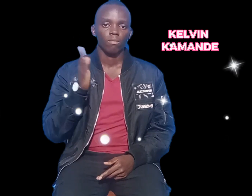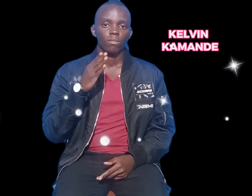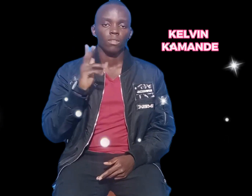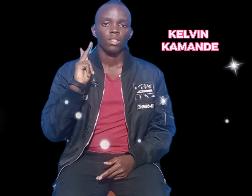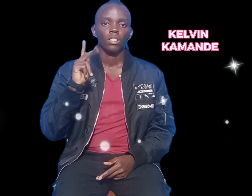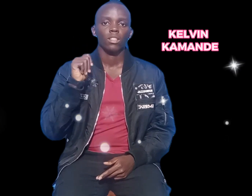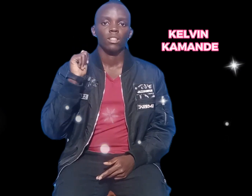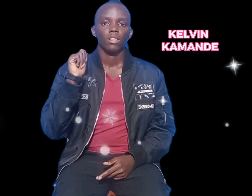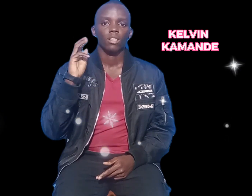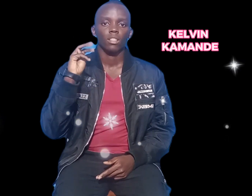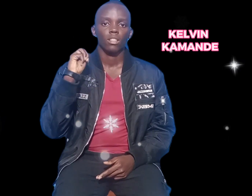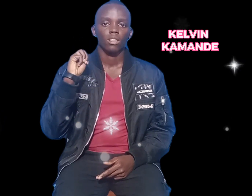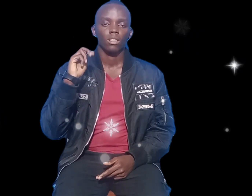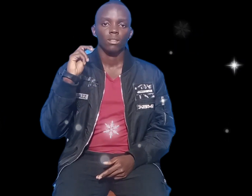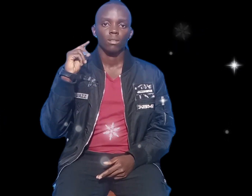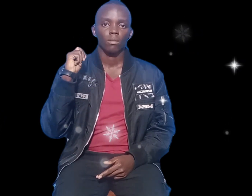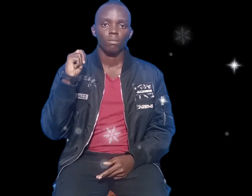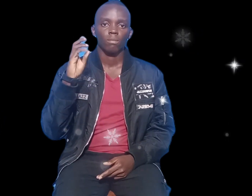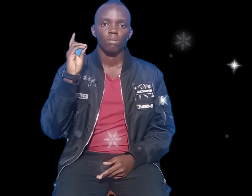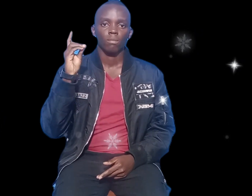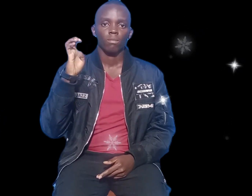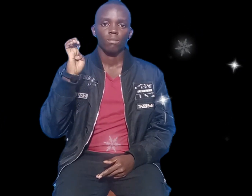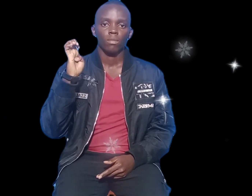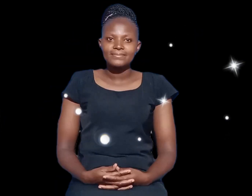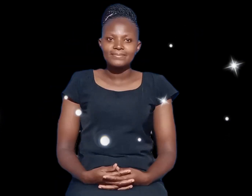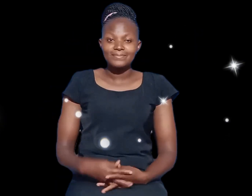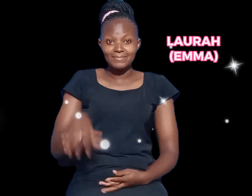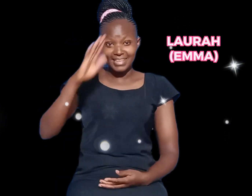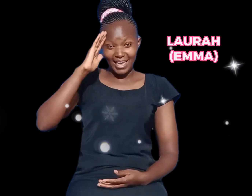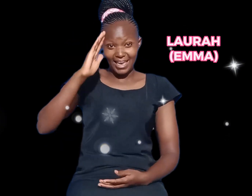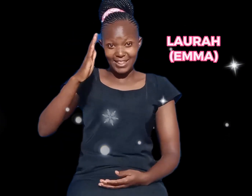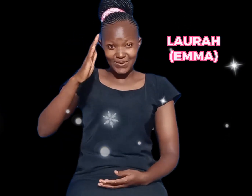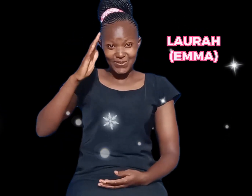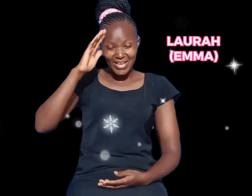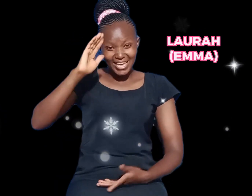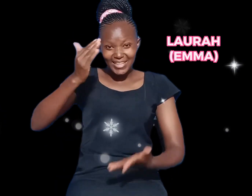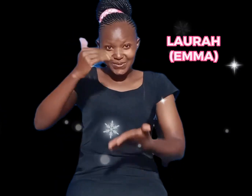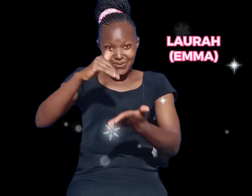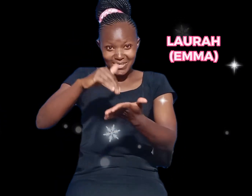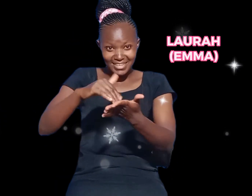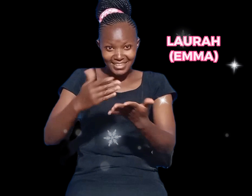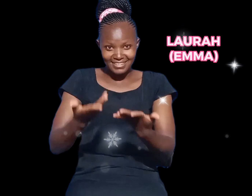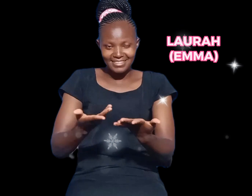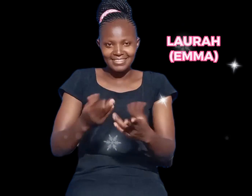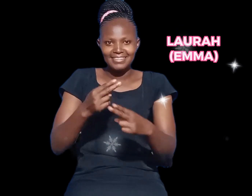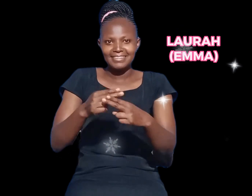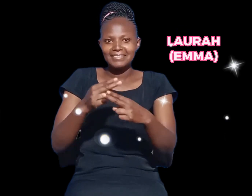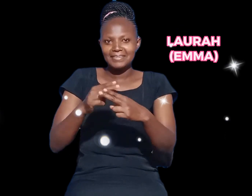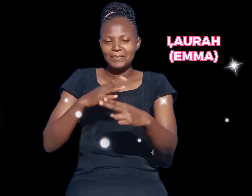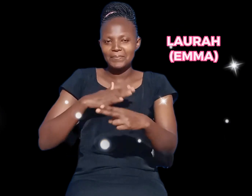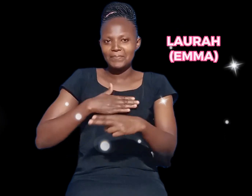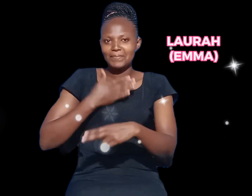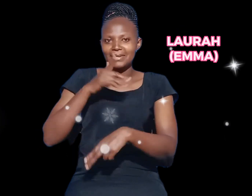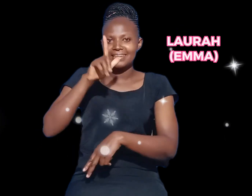and I study sign language in THIKA. Muregareke, hamaretwa makwa jitagwo Laura wa boy wa